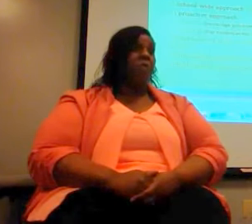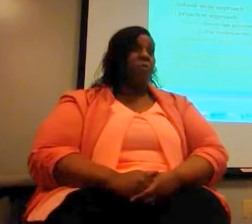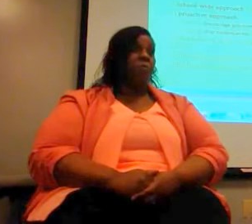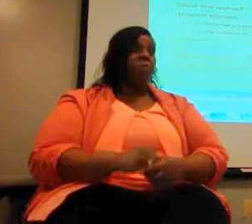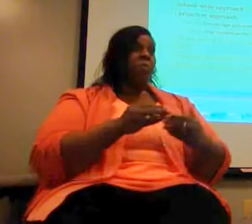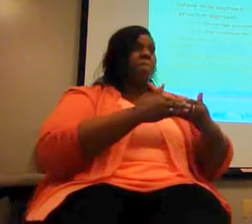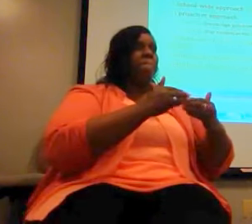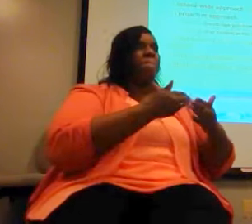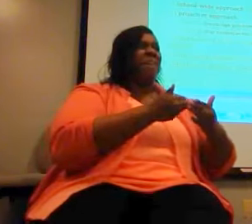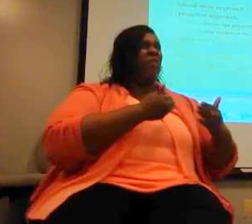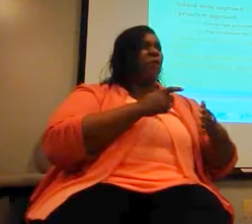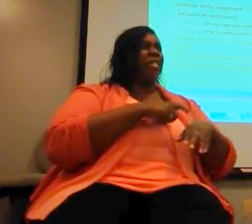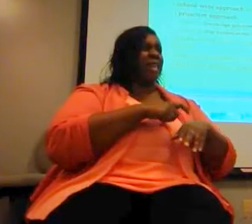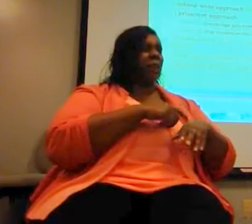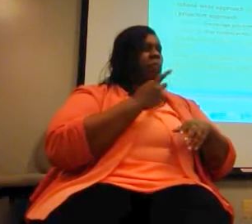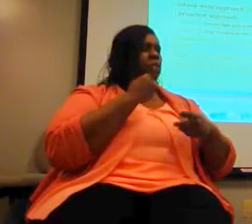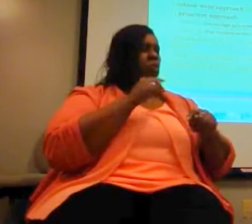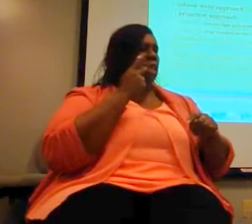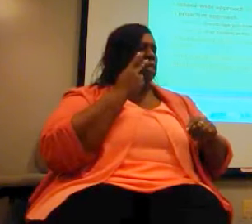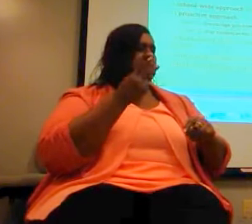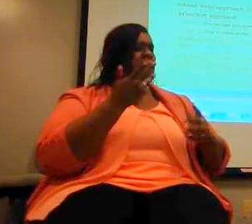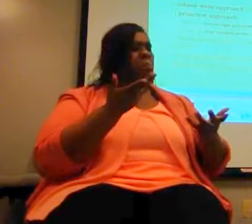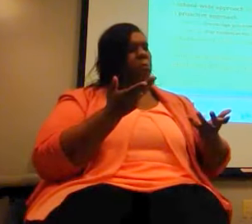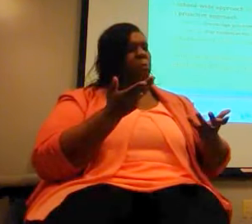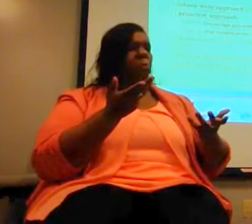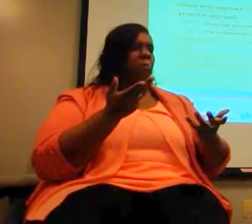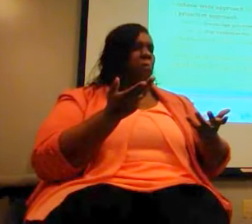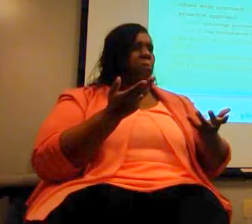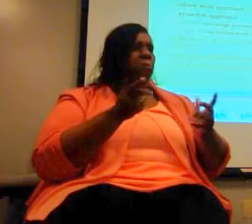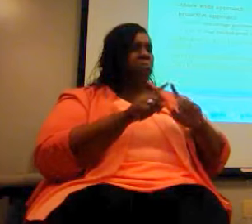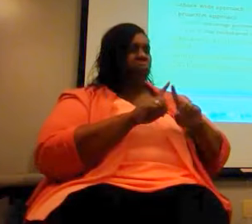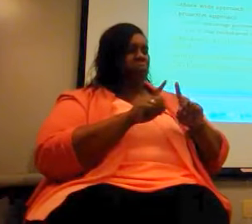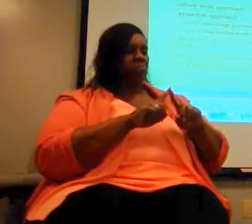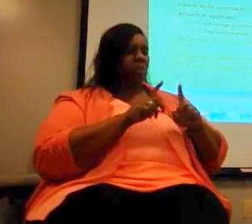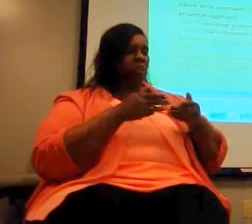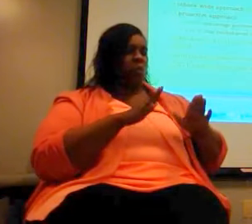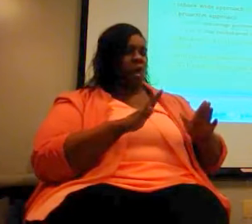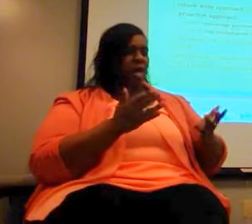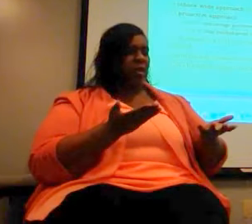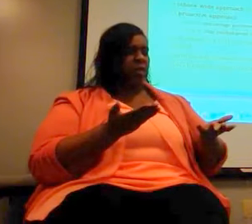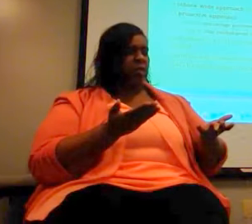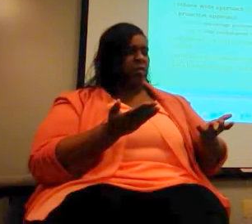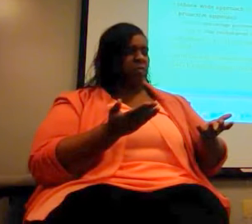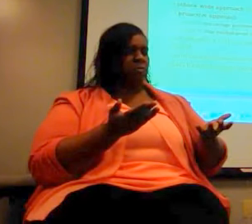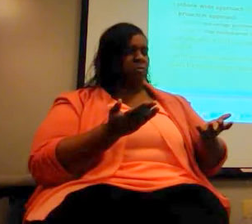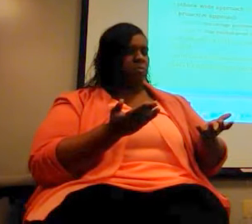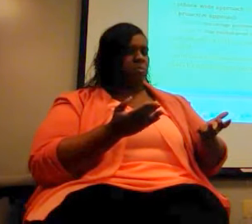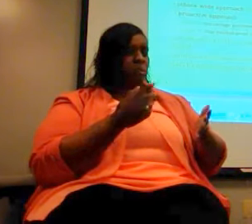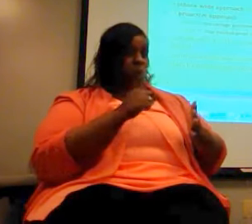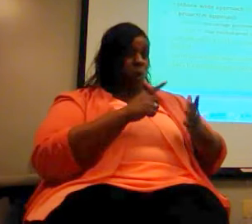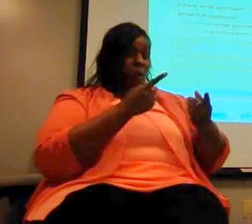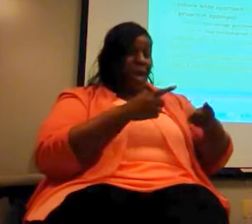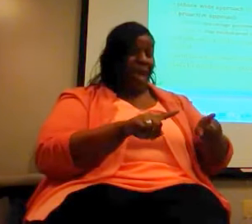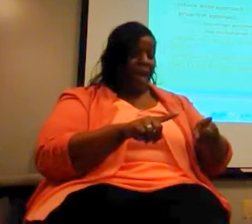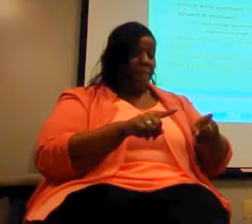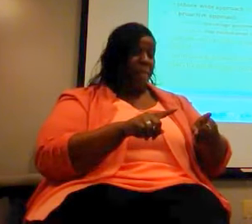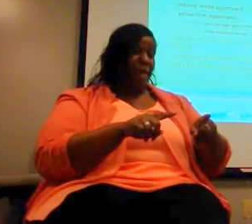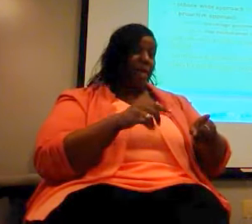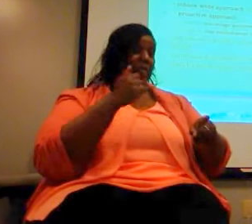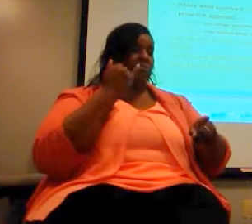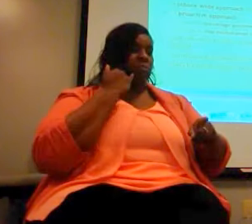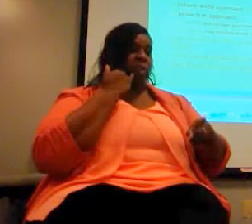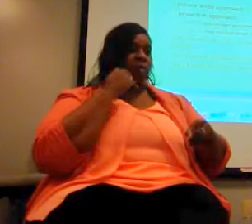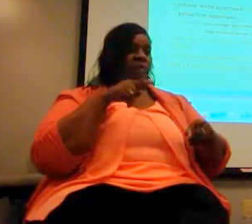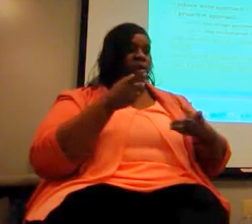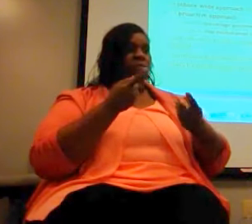of time. We look for ways and things that might cause bumps in the road for the kids,